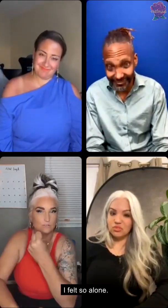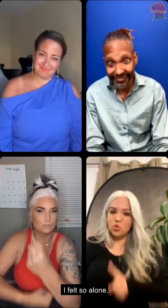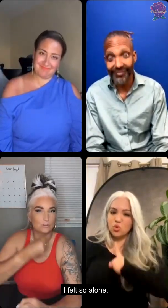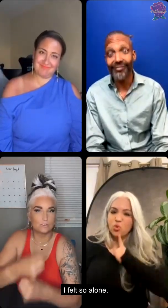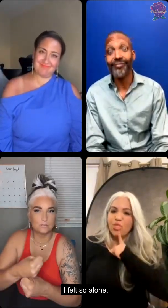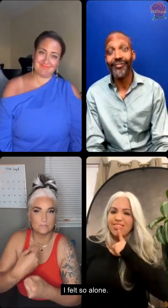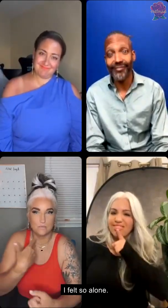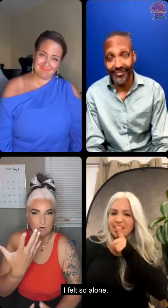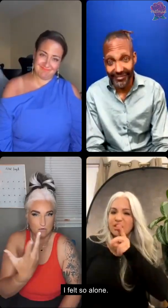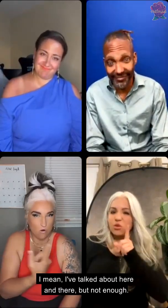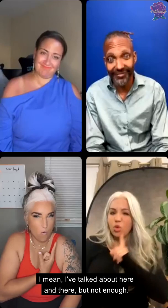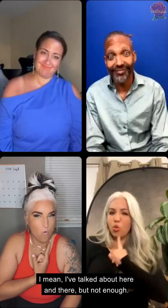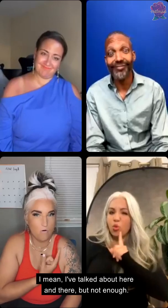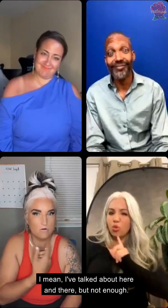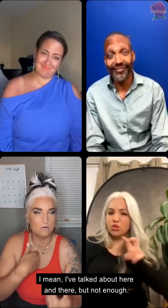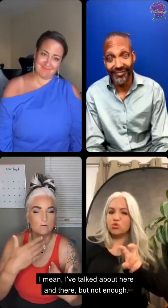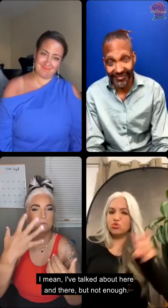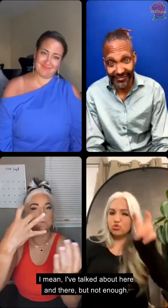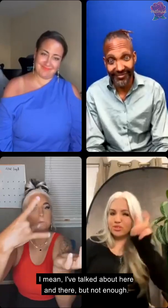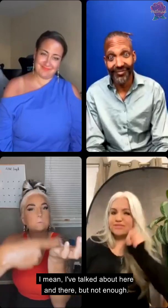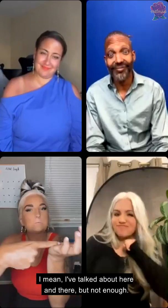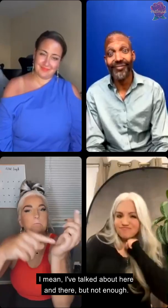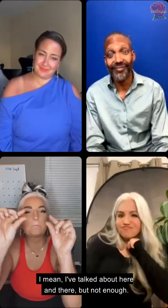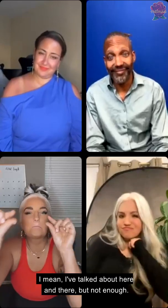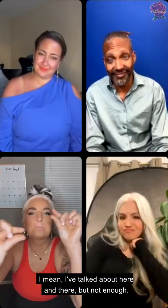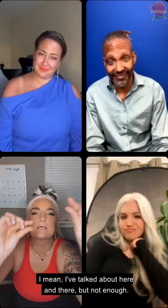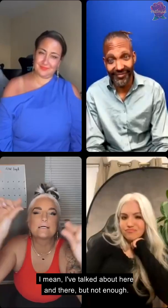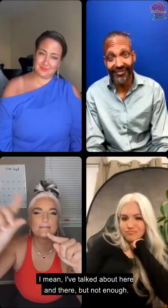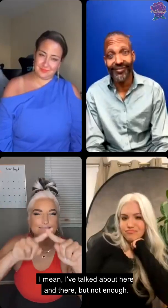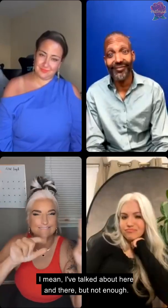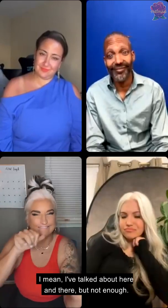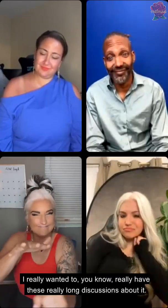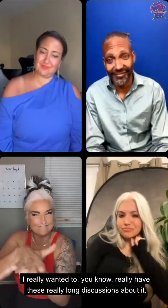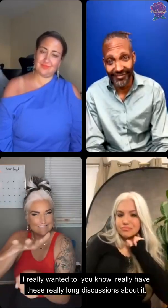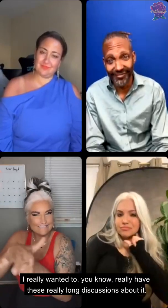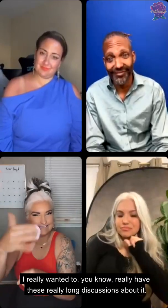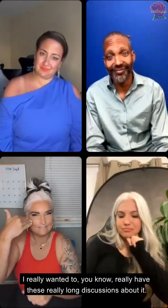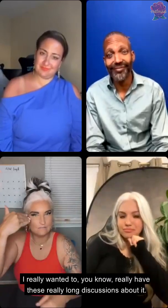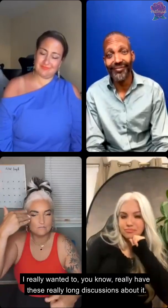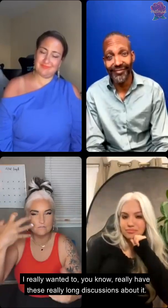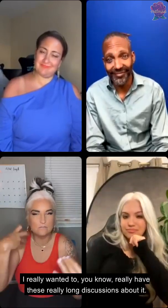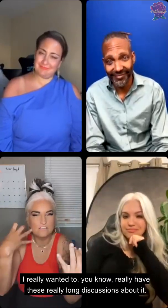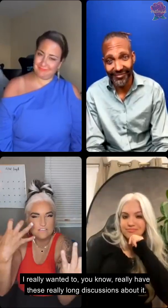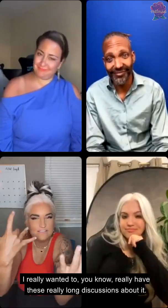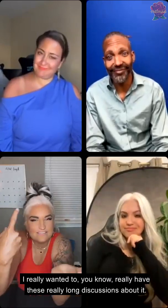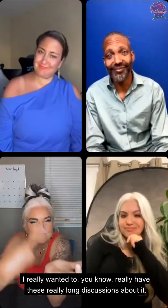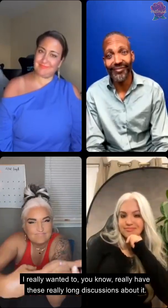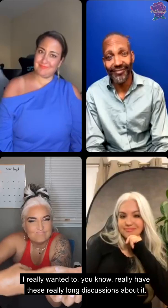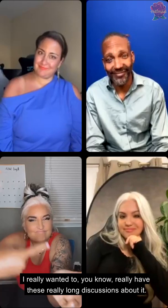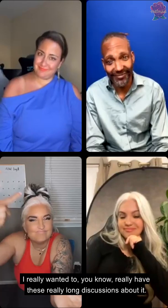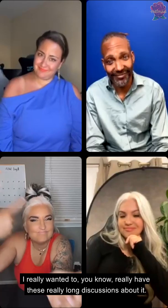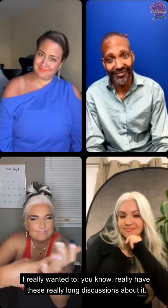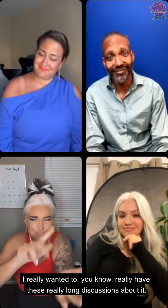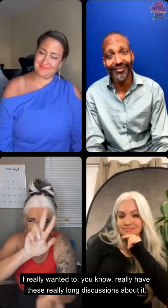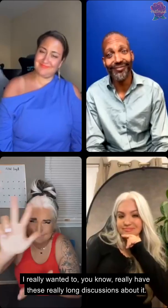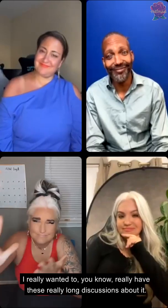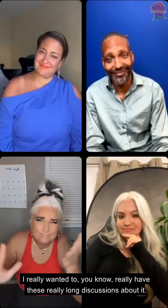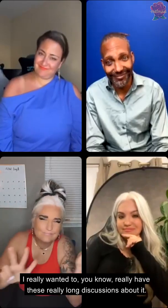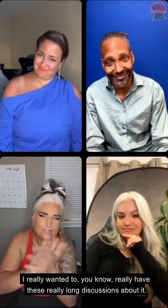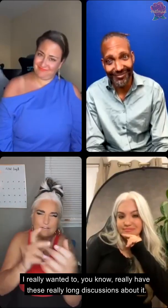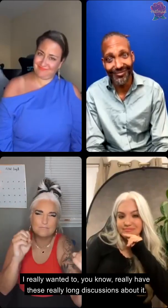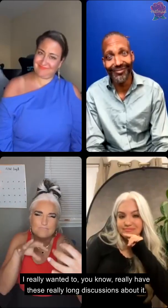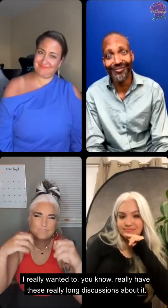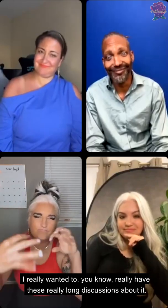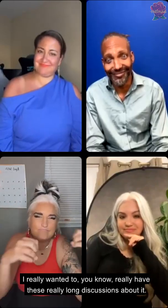this for many years. I felt so alone. I mean, I've talked about here and there, but not enough. I really wanted to, really have these